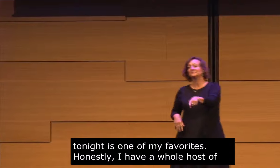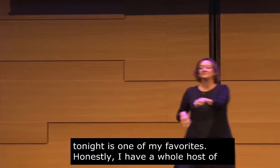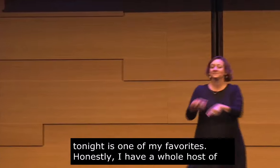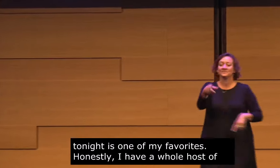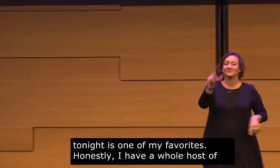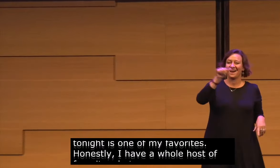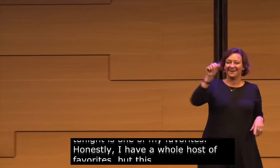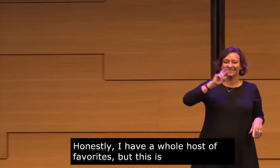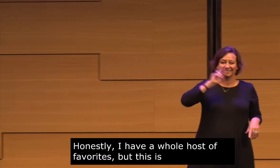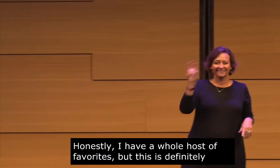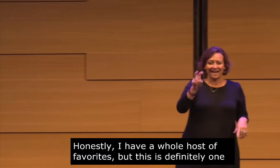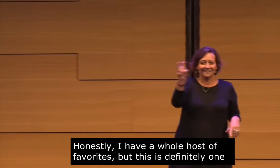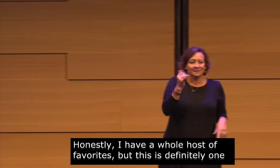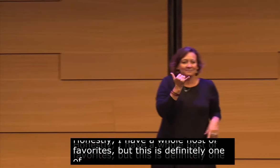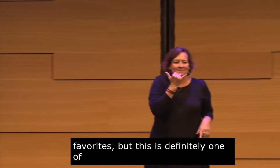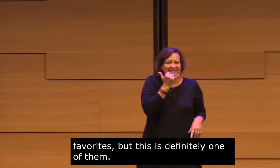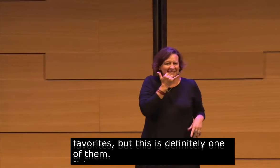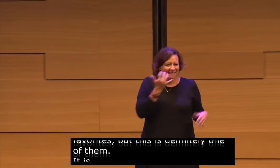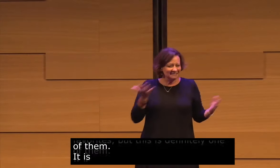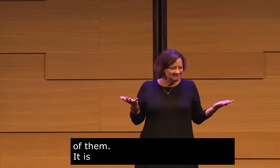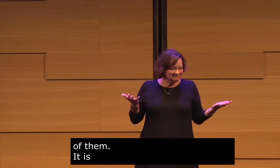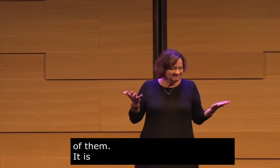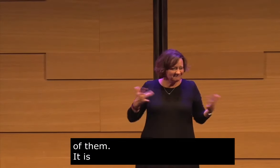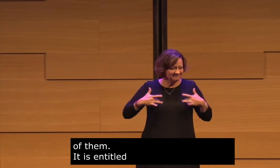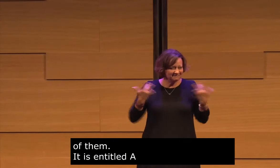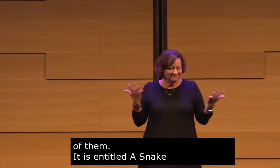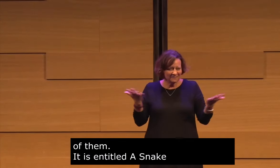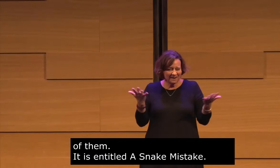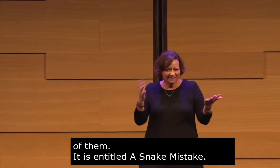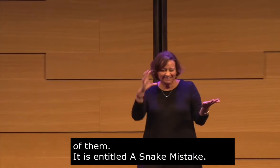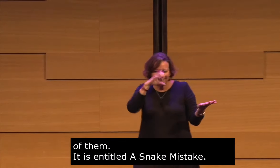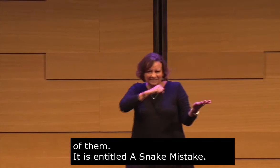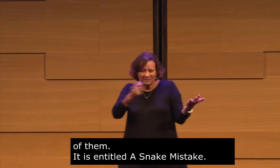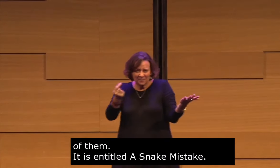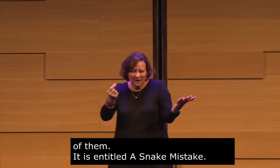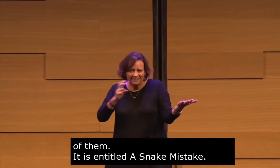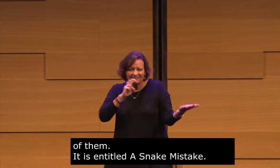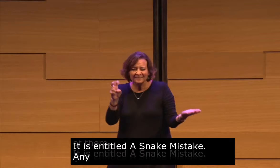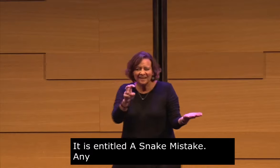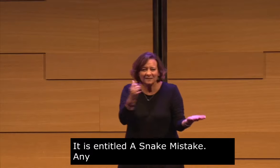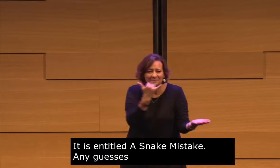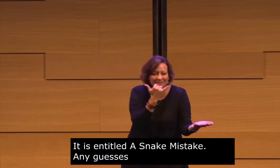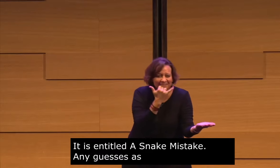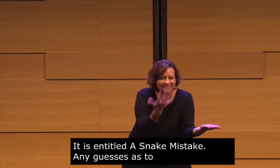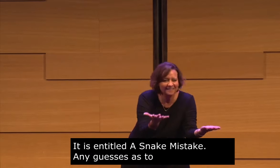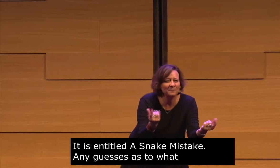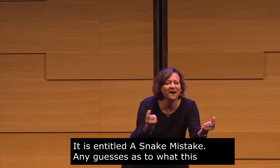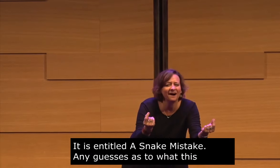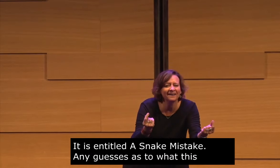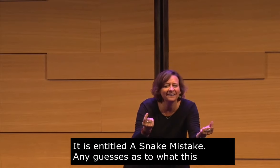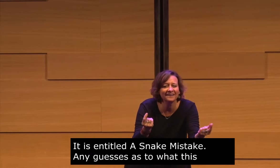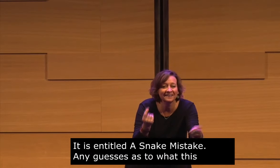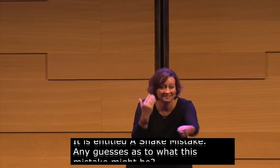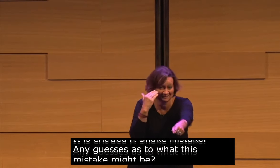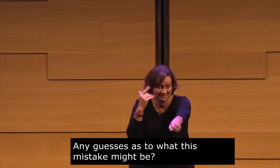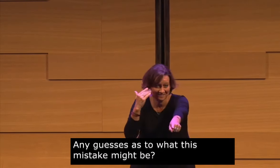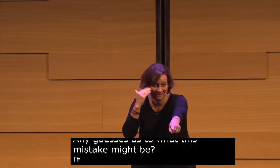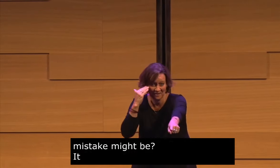this is definitely one of them. It is entitled A Snake Mistake. Any guesses as to what this mistake might